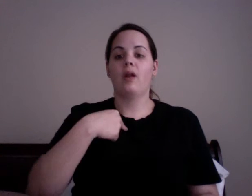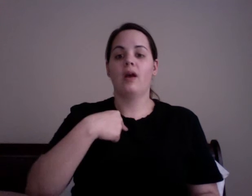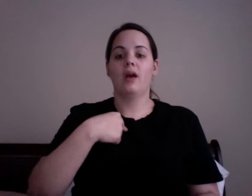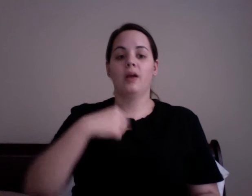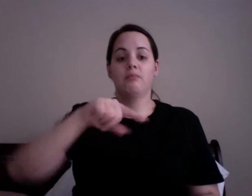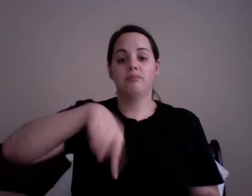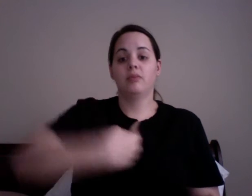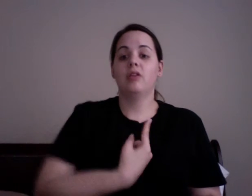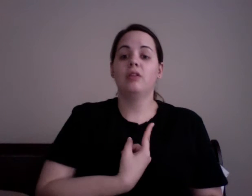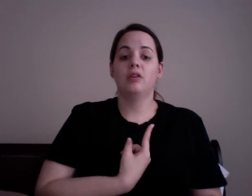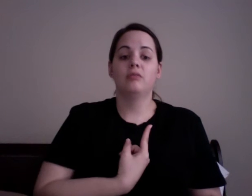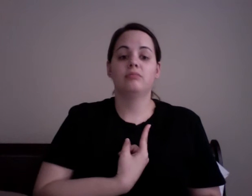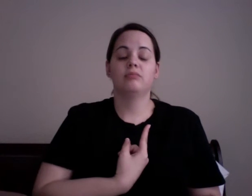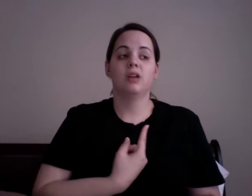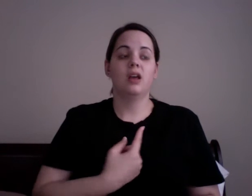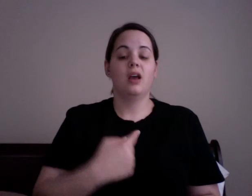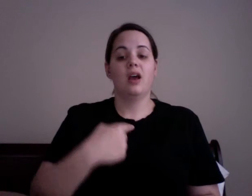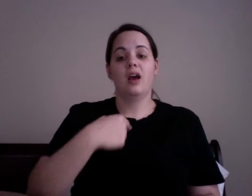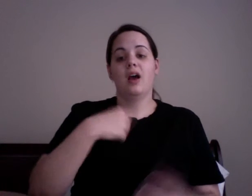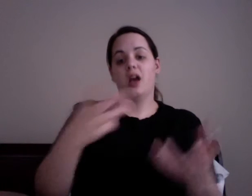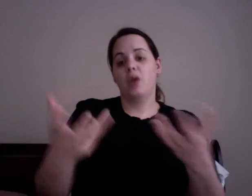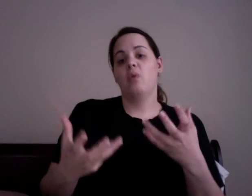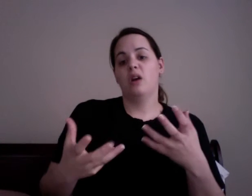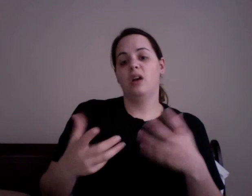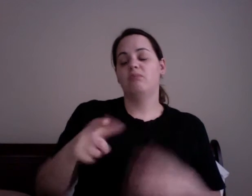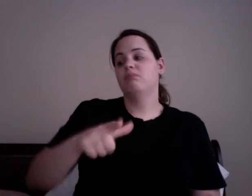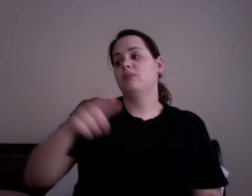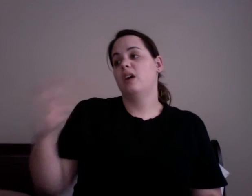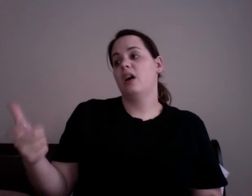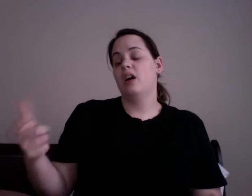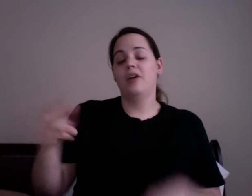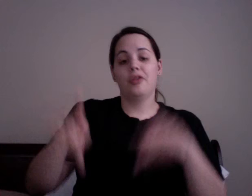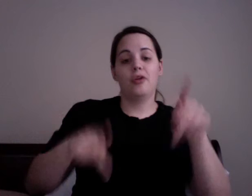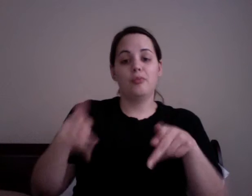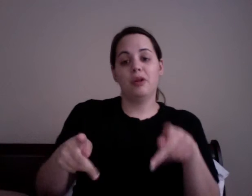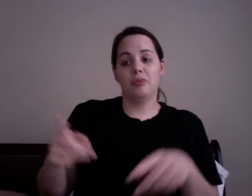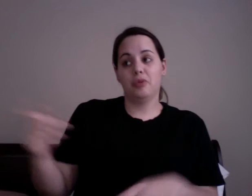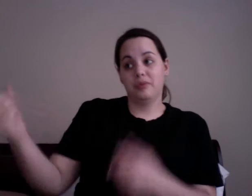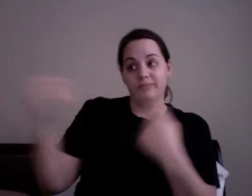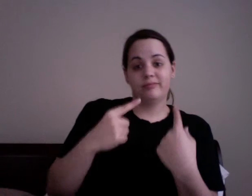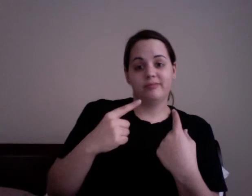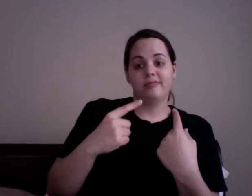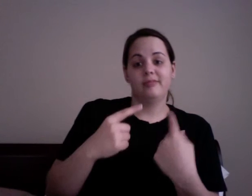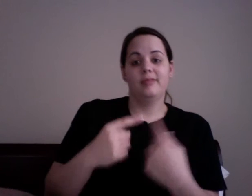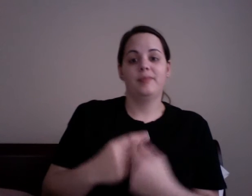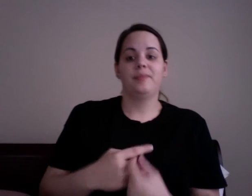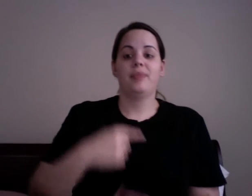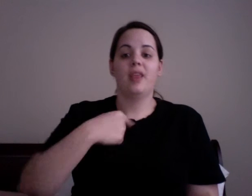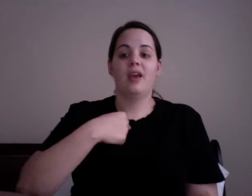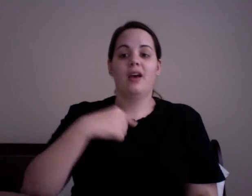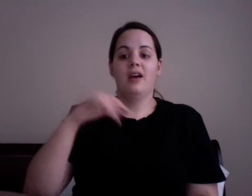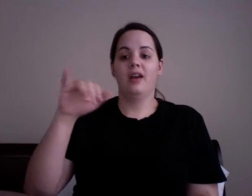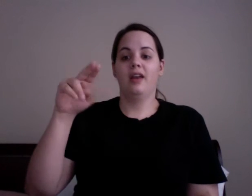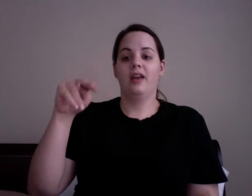me so I'm not alone anymore. So I infer that the giant wants to be friends with